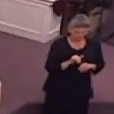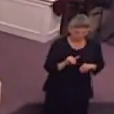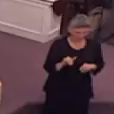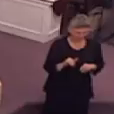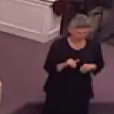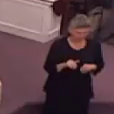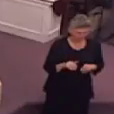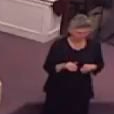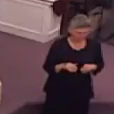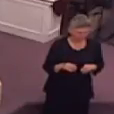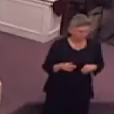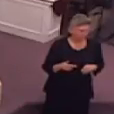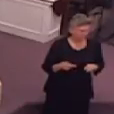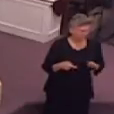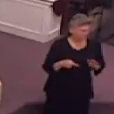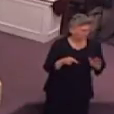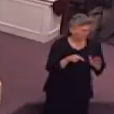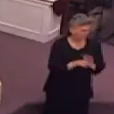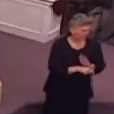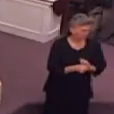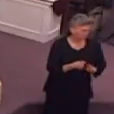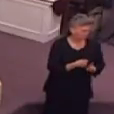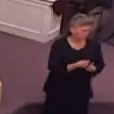taking their lives,